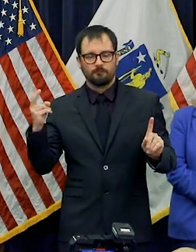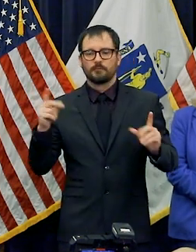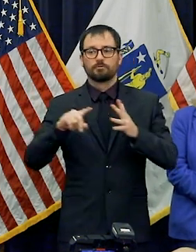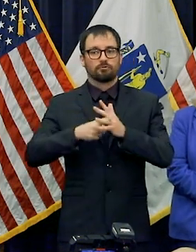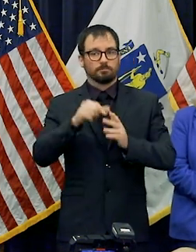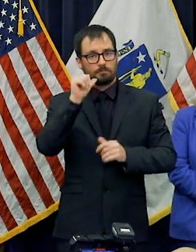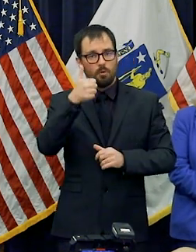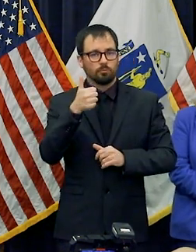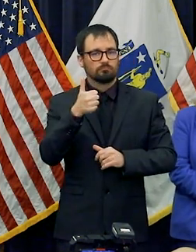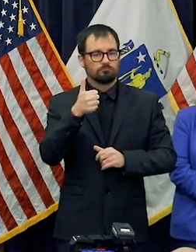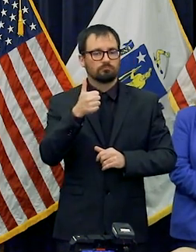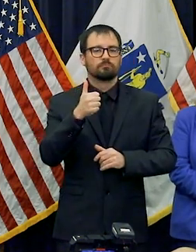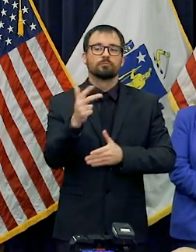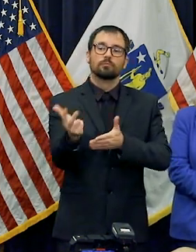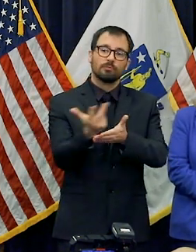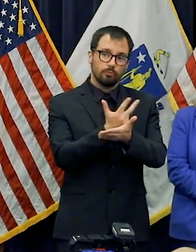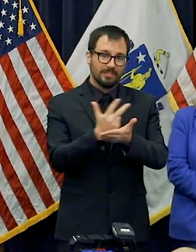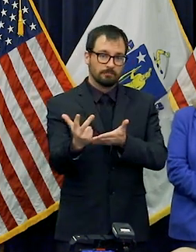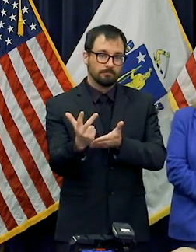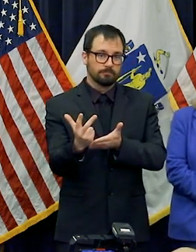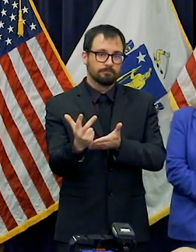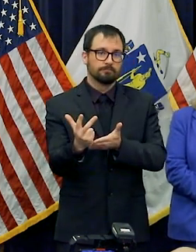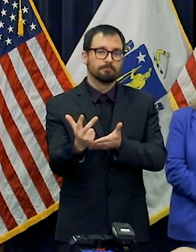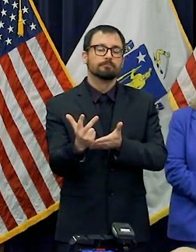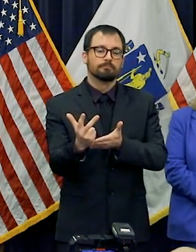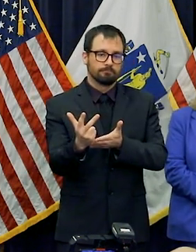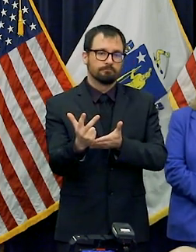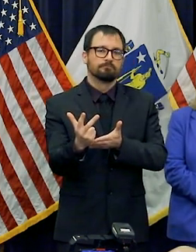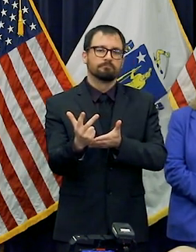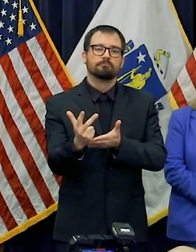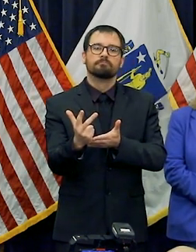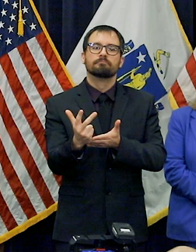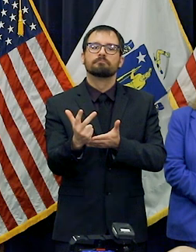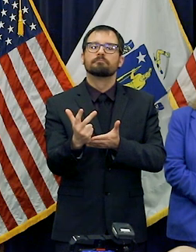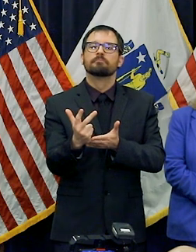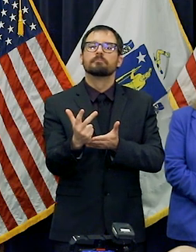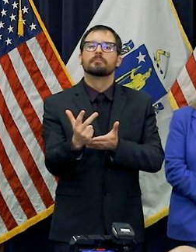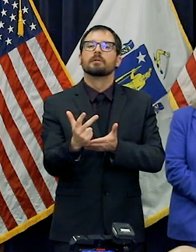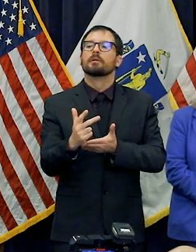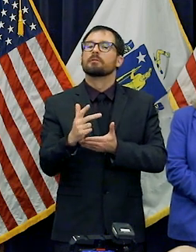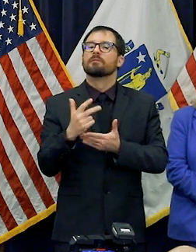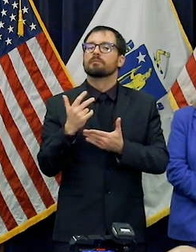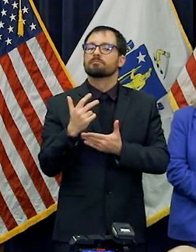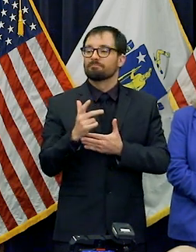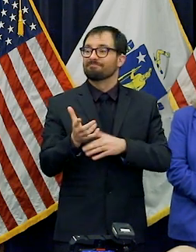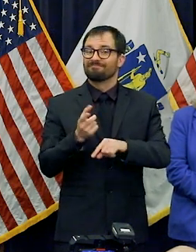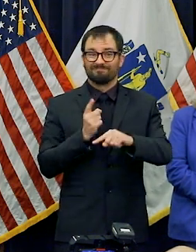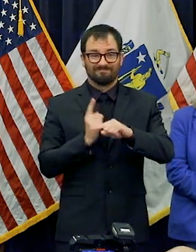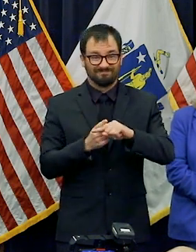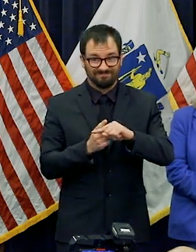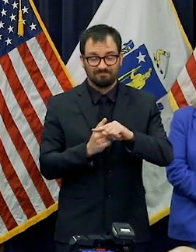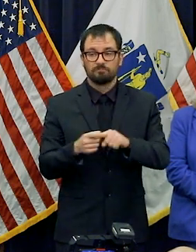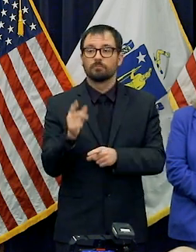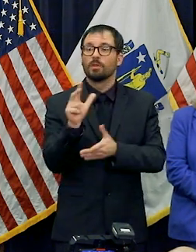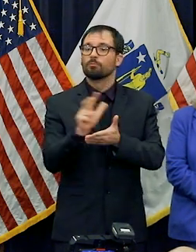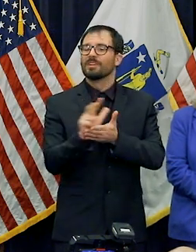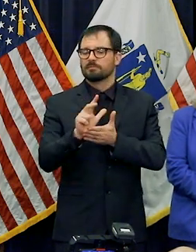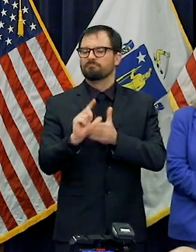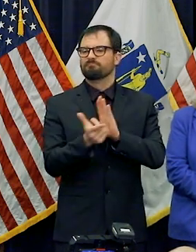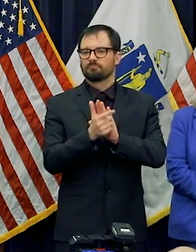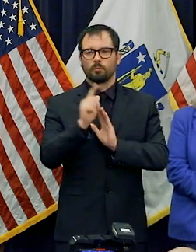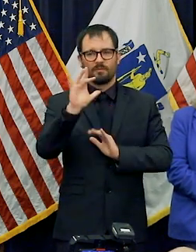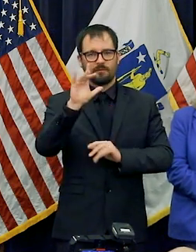three-week prohibition of gatherings of 25 people or more and prohibiting on-premises consumption of food or drink at bars